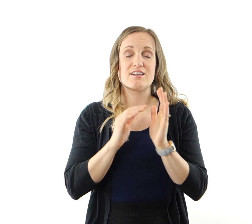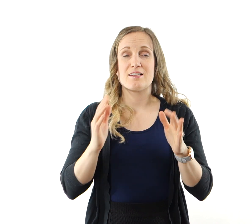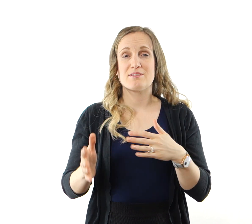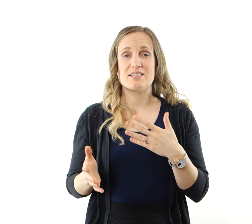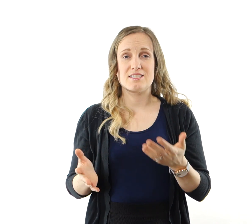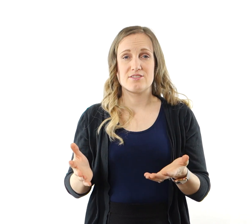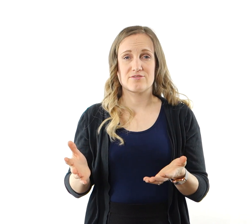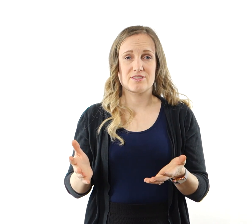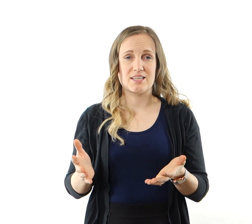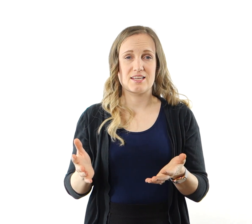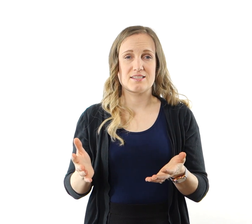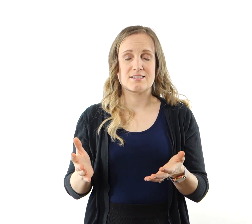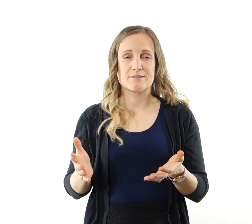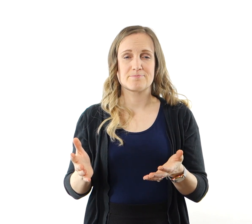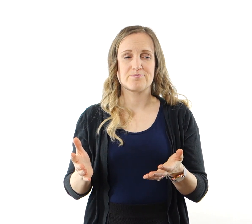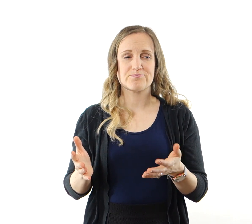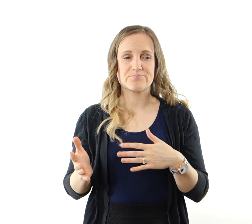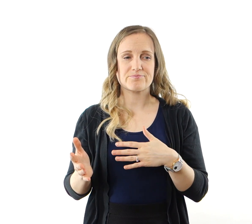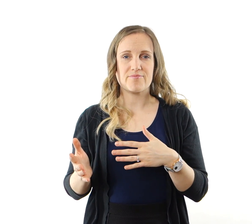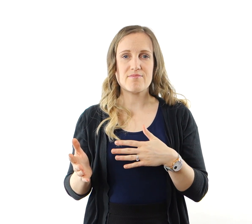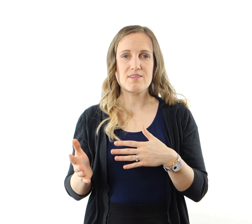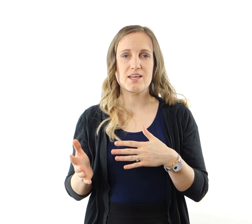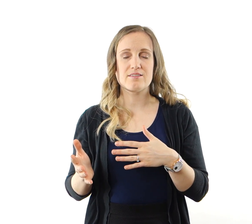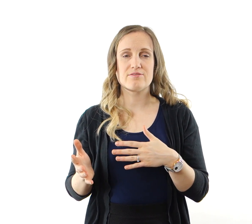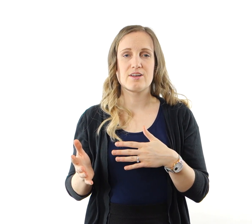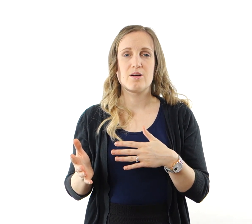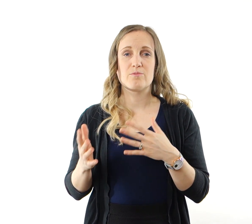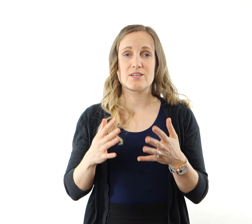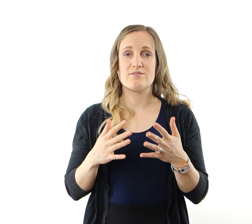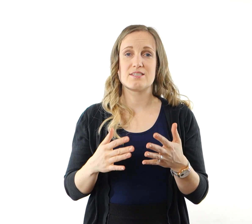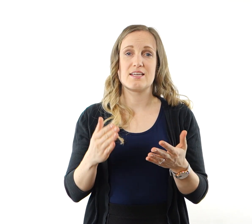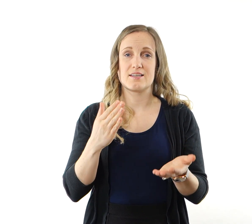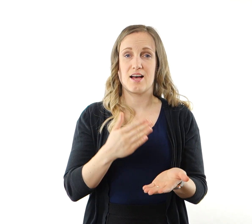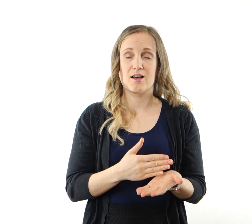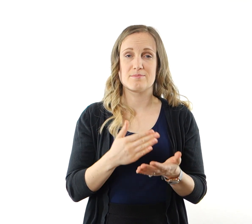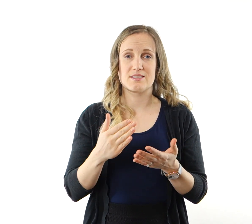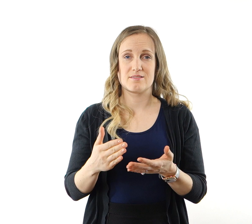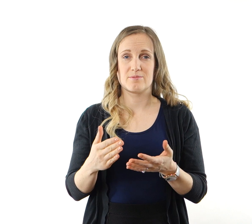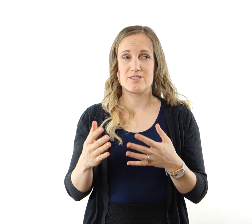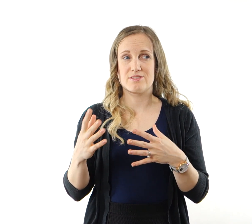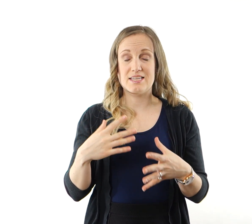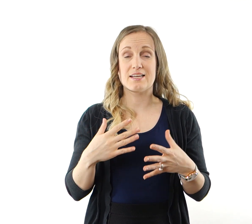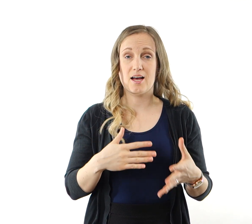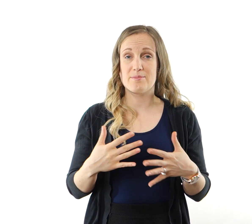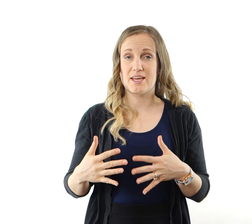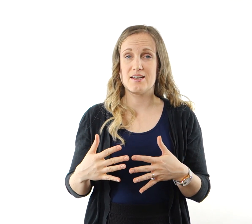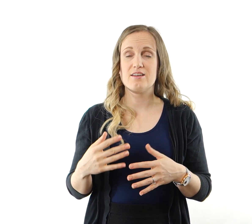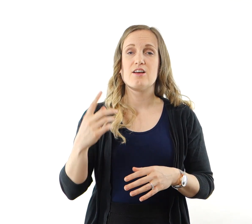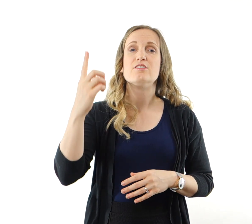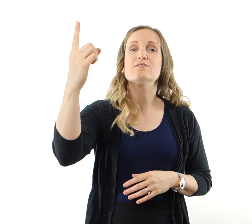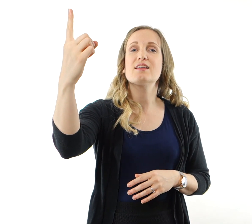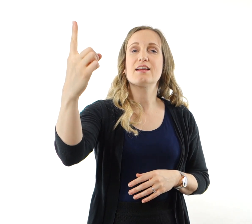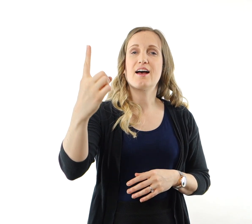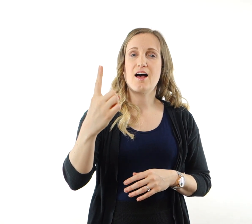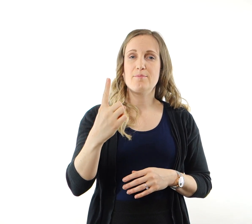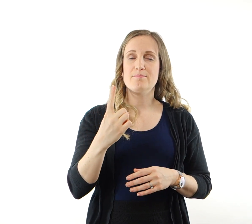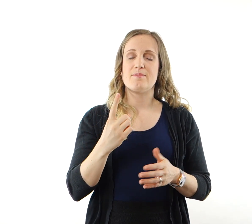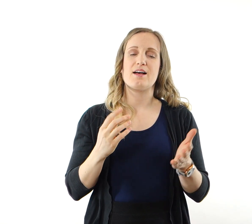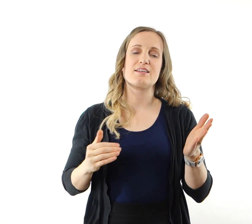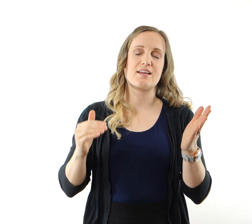times it's easier for the kids if when you sing come again, you say come again. That's